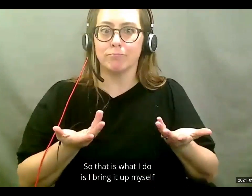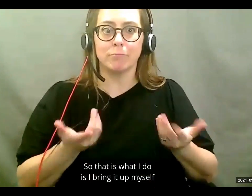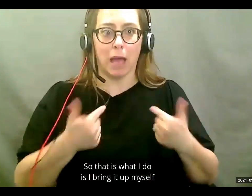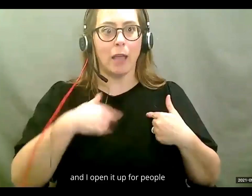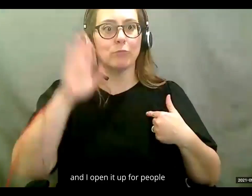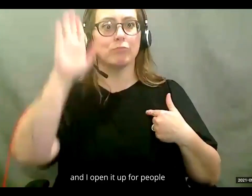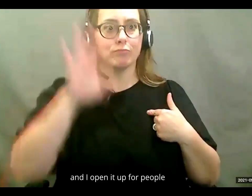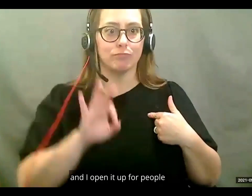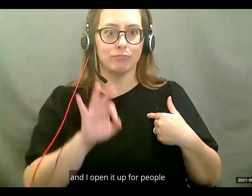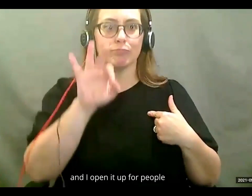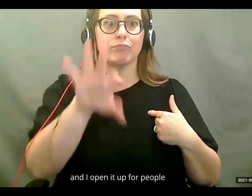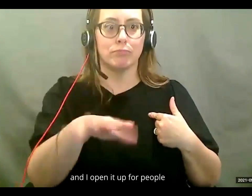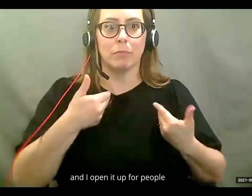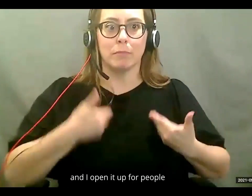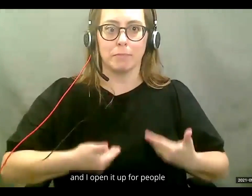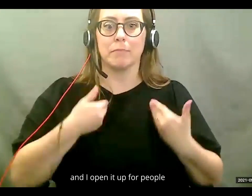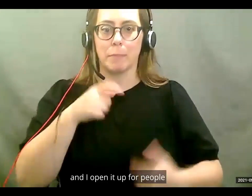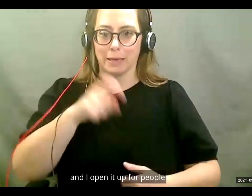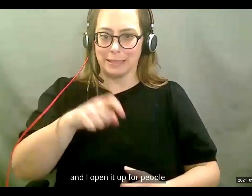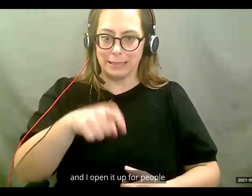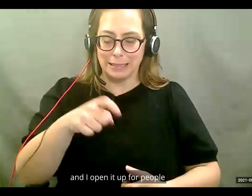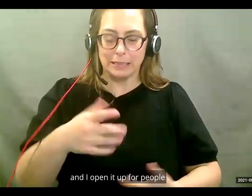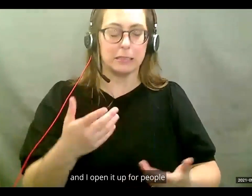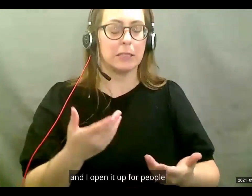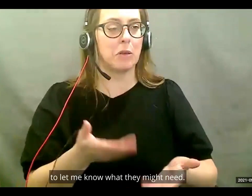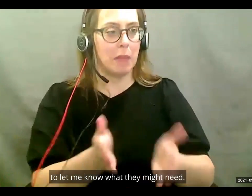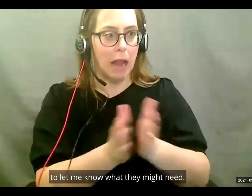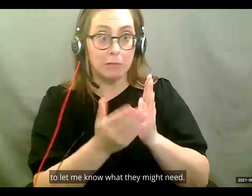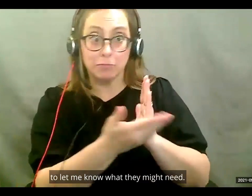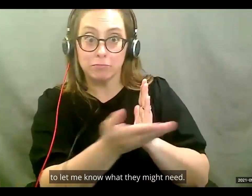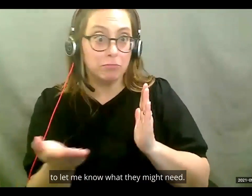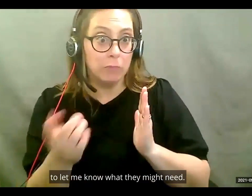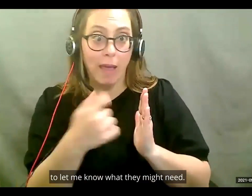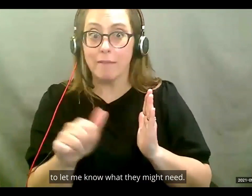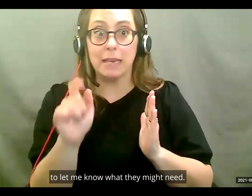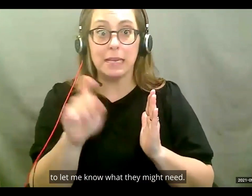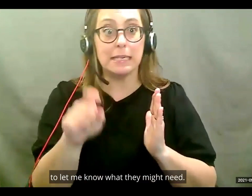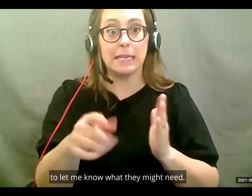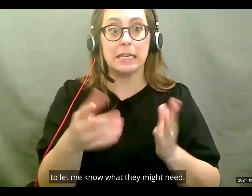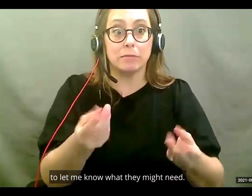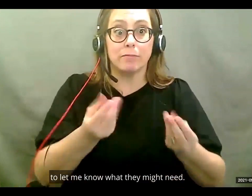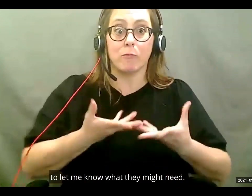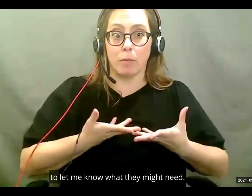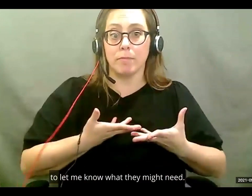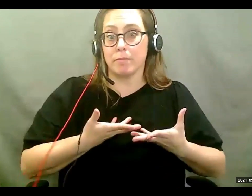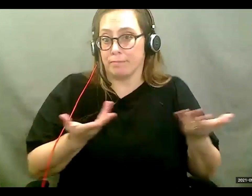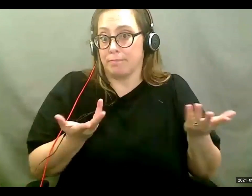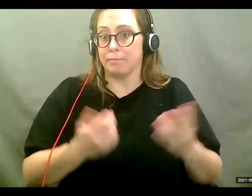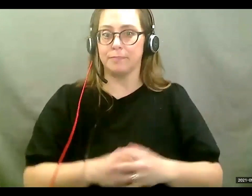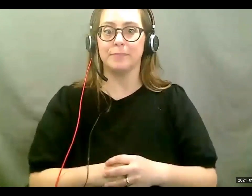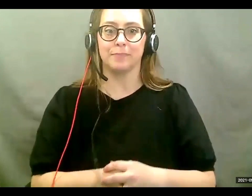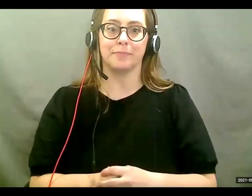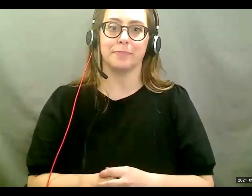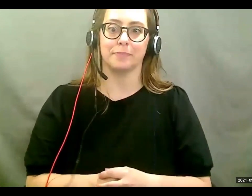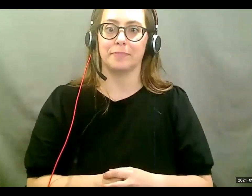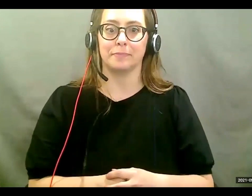myself, and I open it up for people to let me know what they might need.